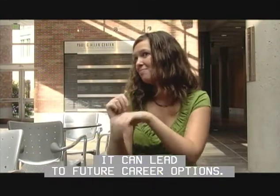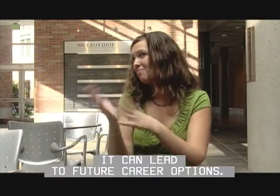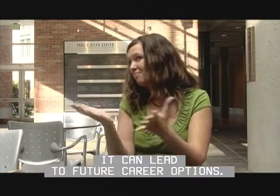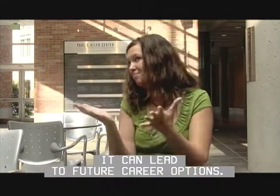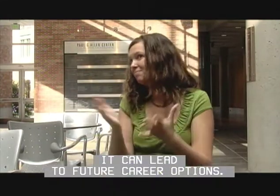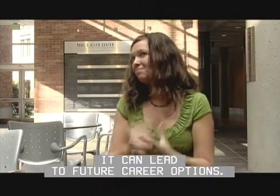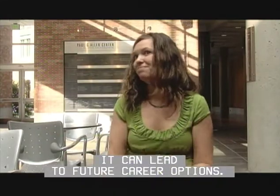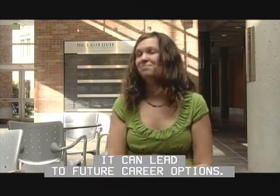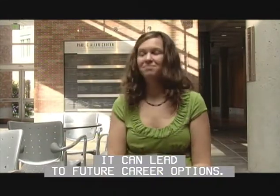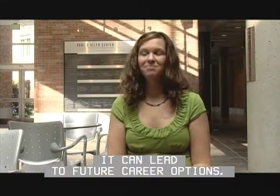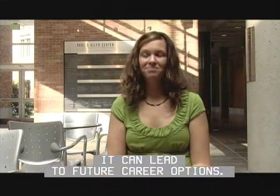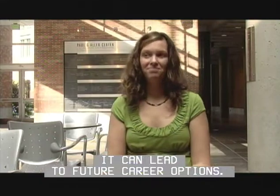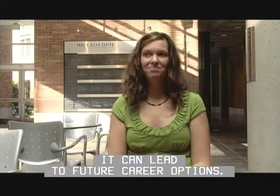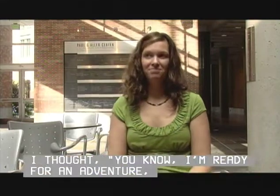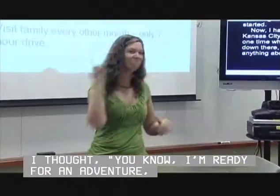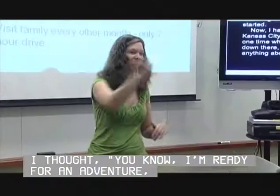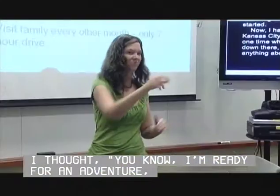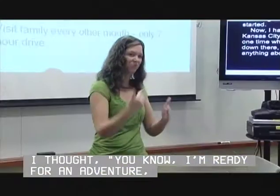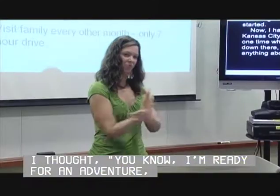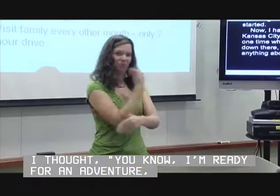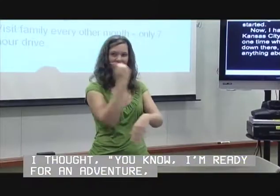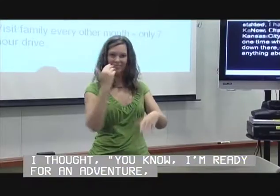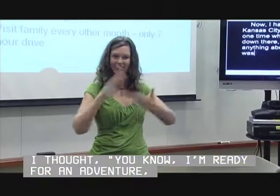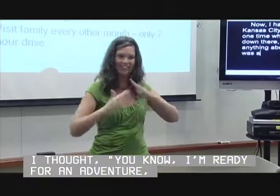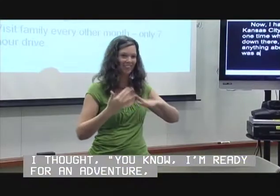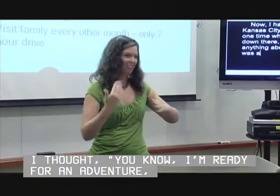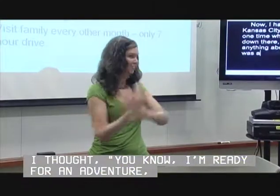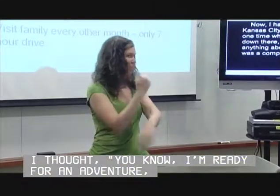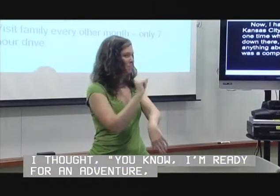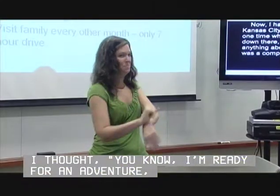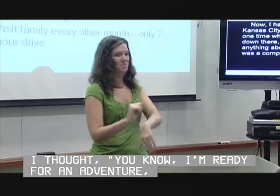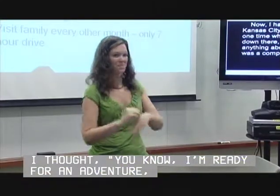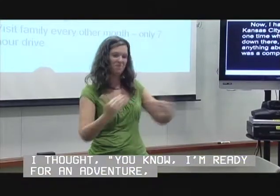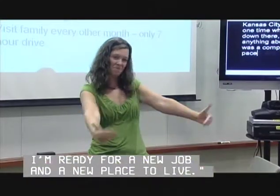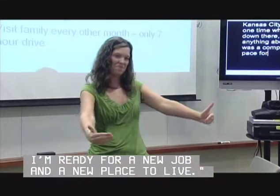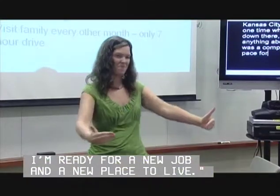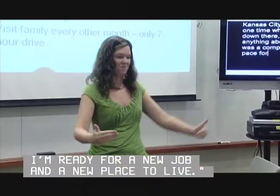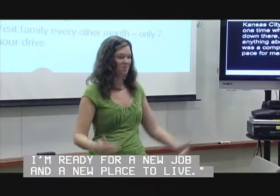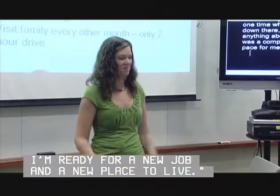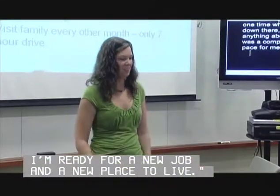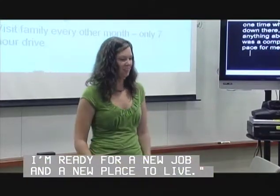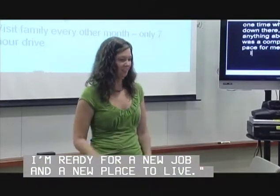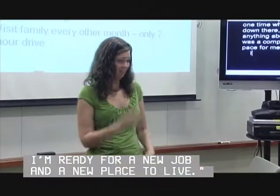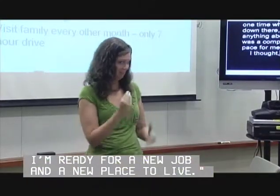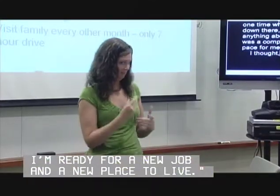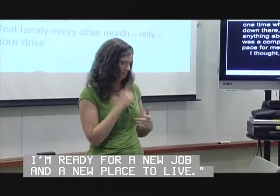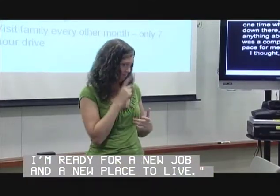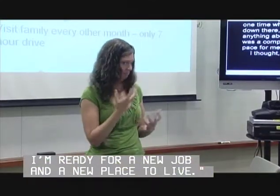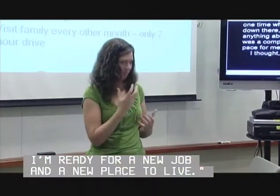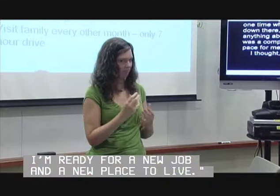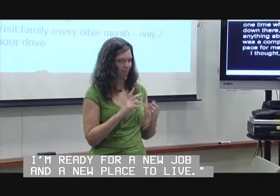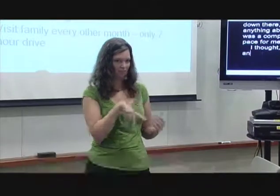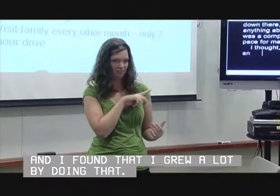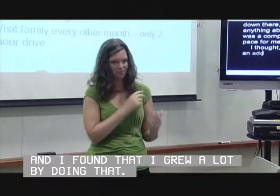future career options. I thought, you know, I'm ready for an adventure. I'm ready for a new job and a new place to live.